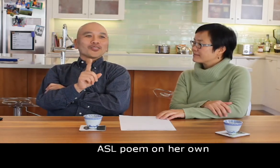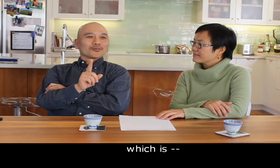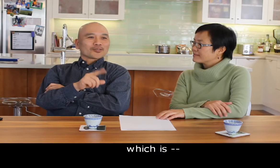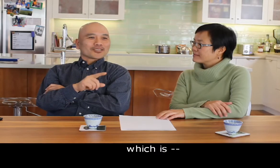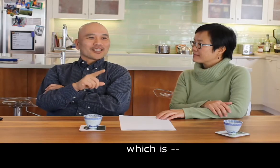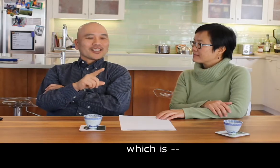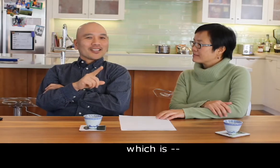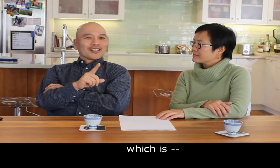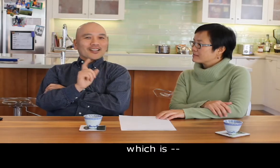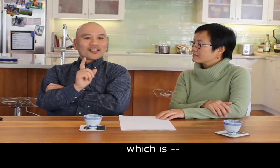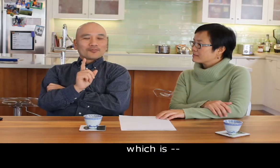which was,